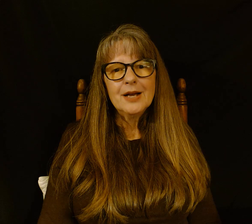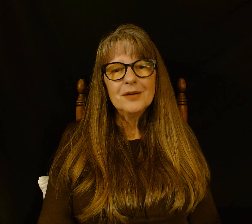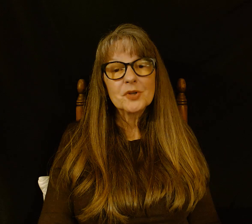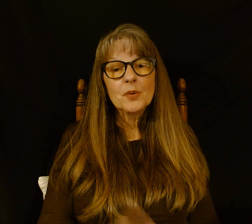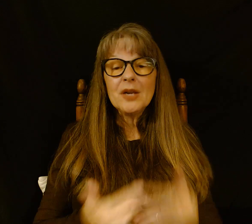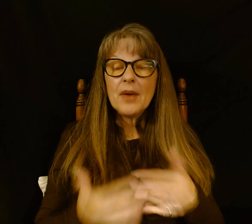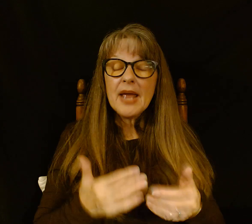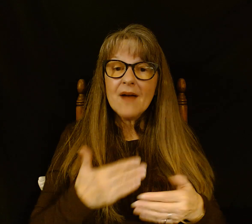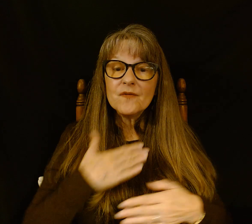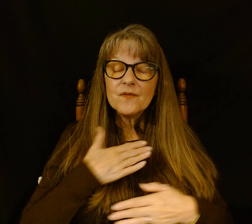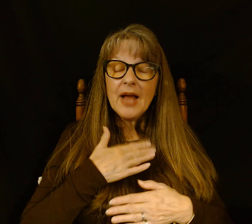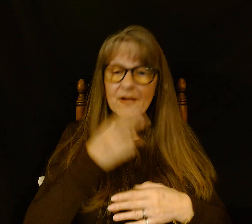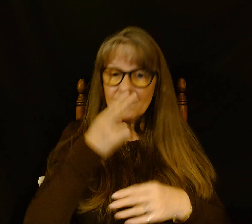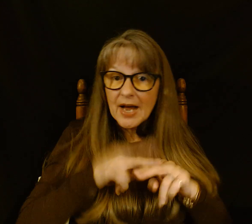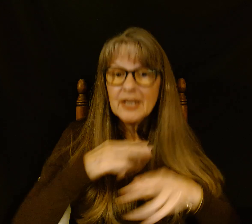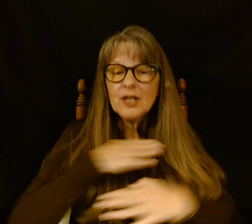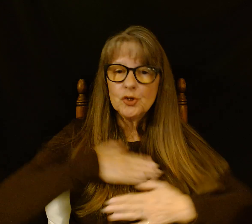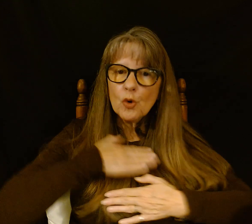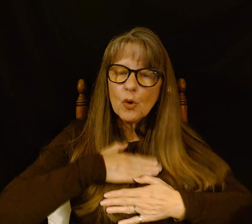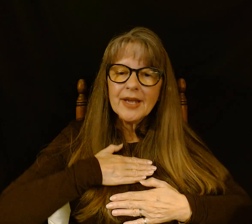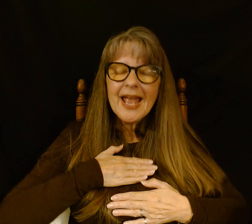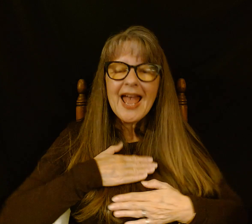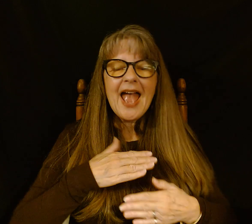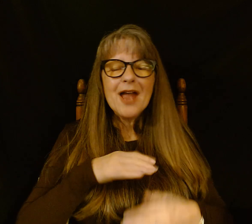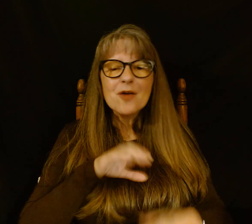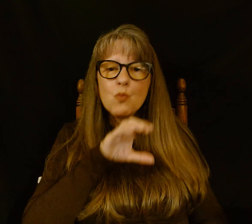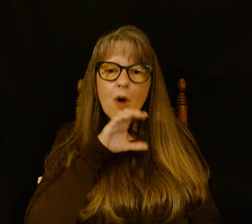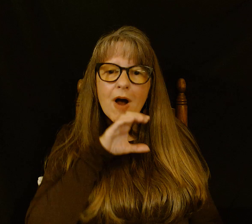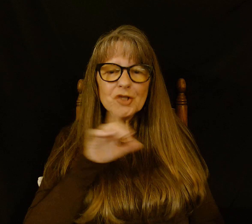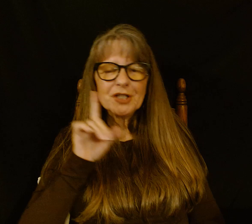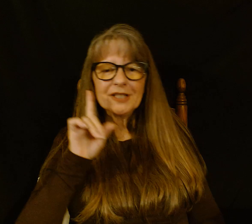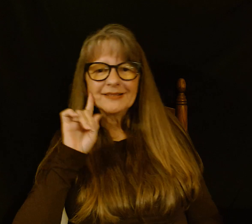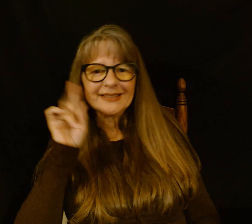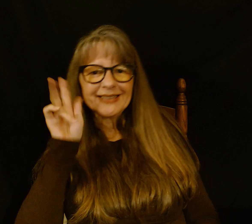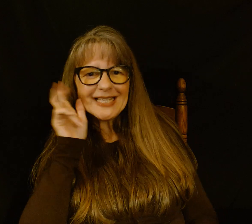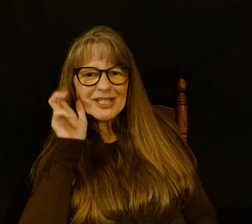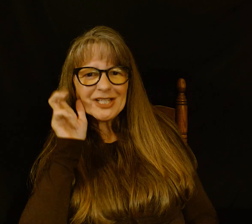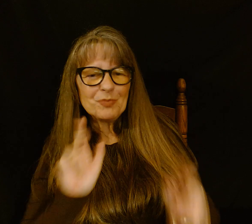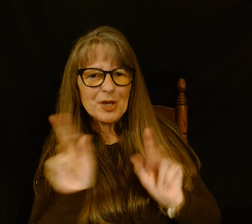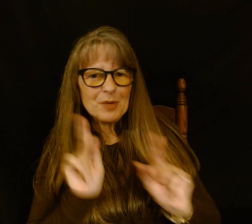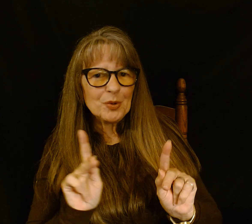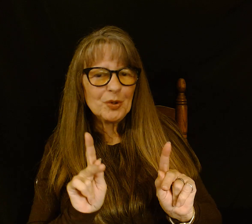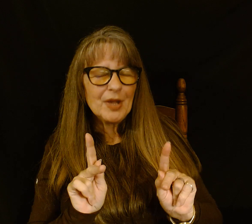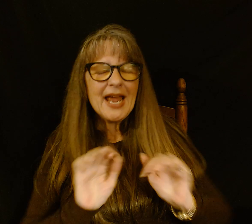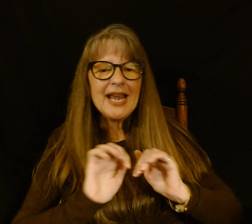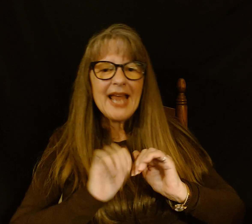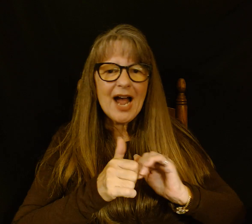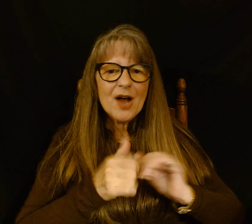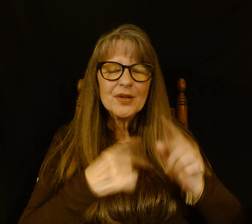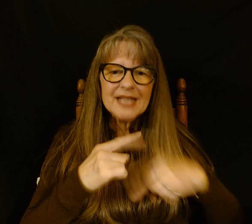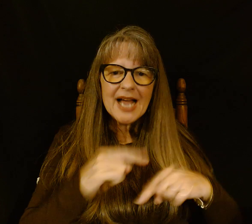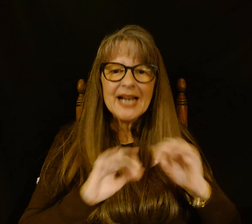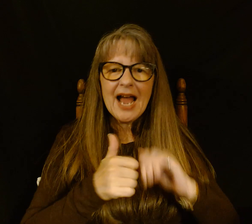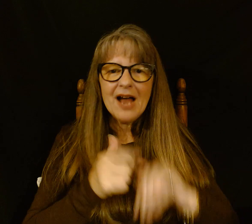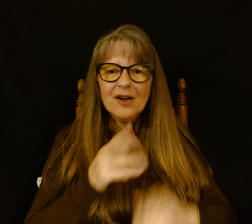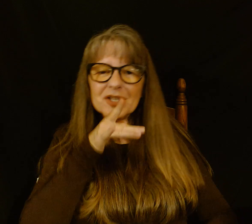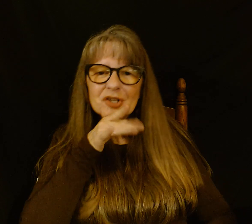So anyway, have fun, enjoy, and watch and listen to people and how they sign, how do they